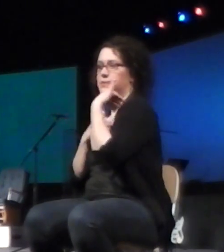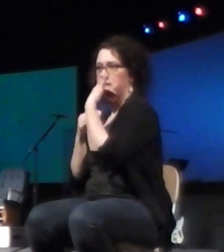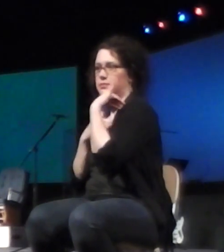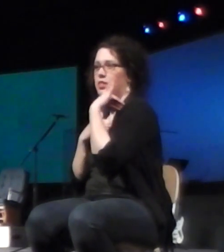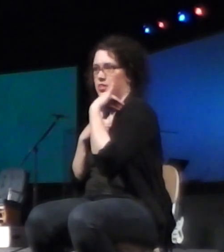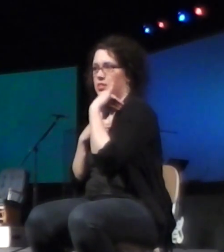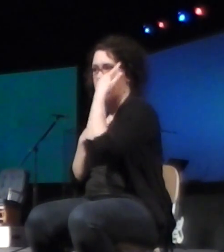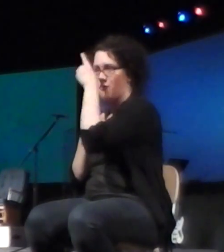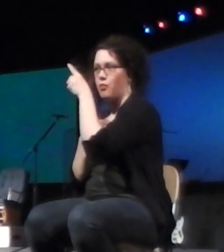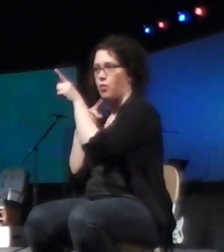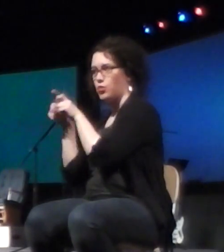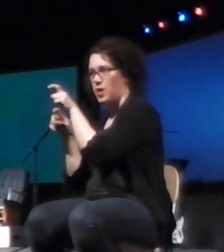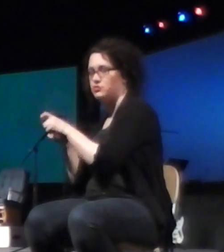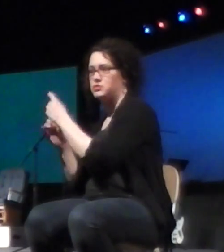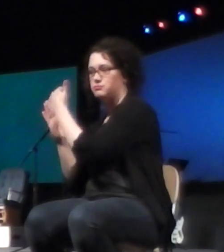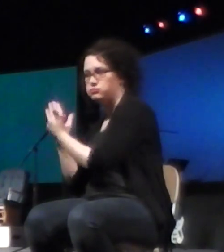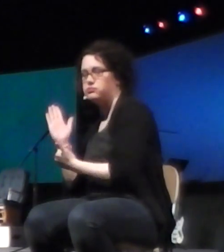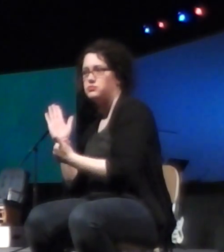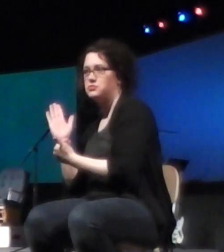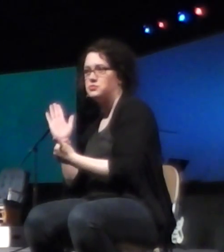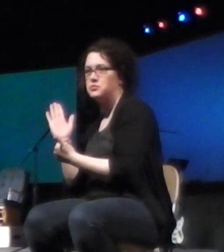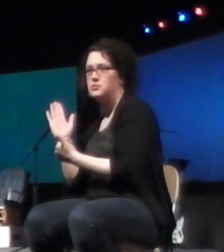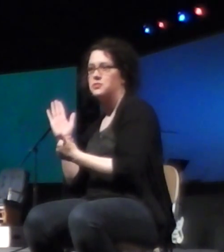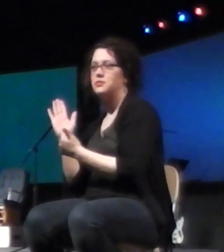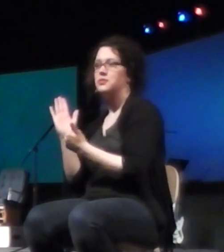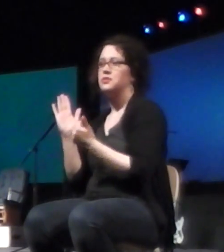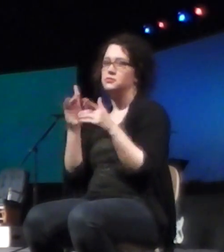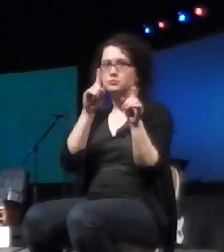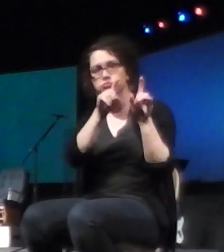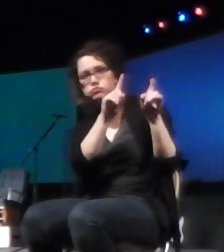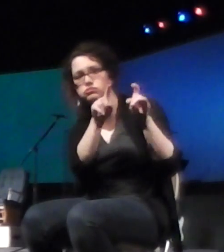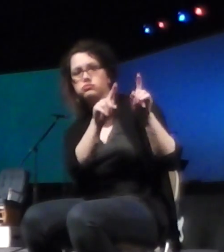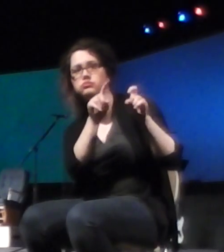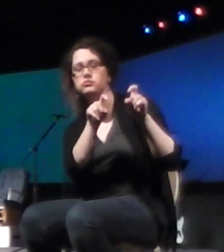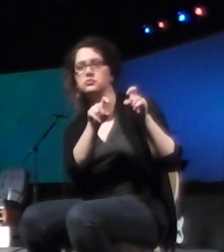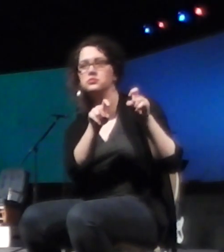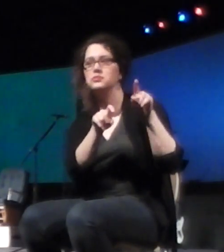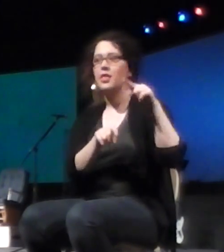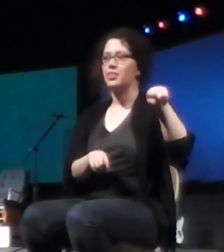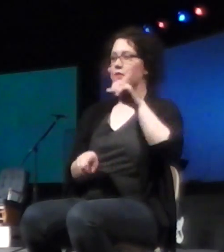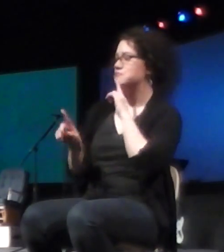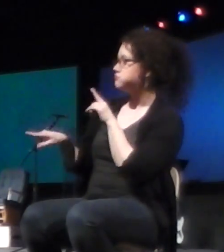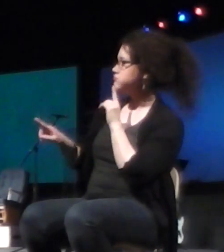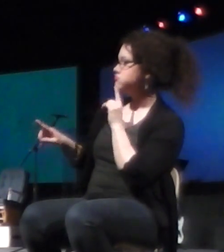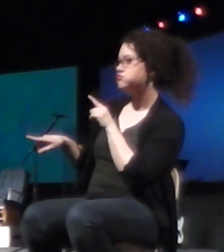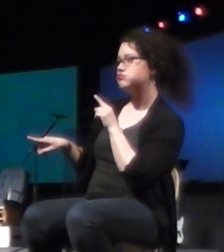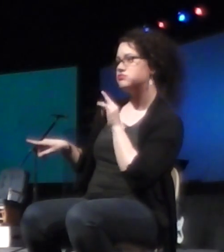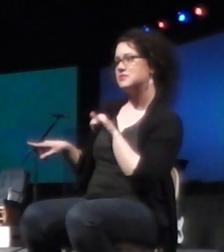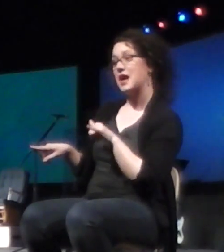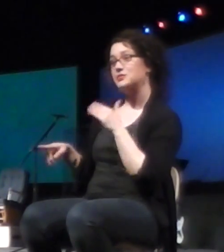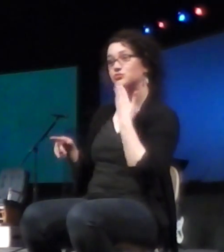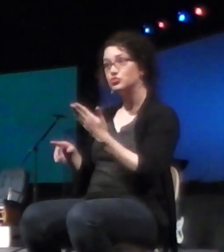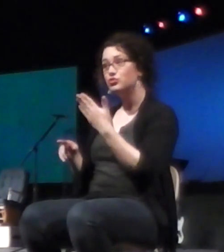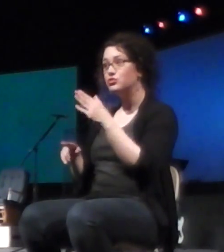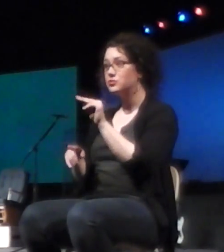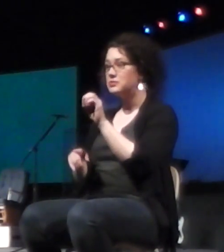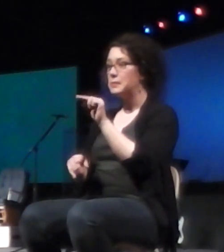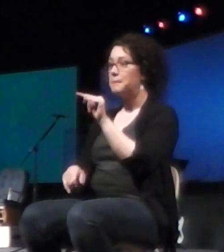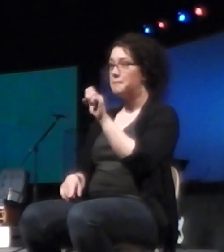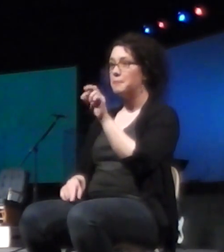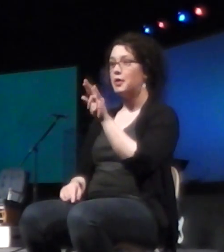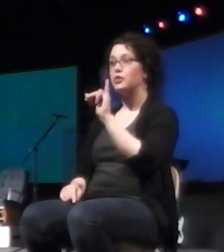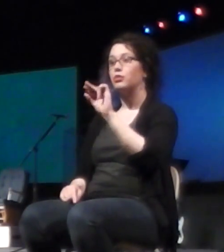mentoring. That's when good mentoring happens. And I've been mentored by some amazing leaders. Wayne Schmidt,